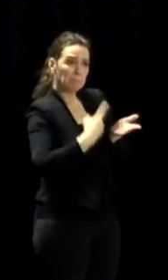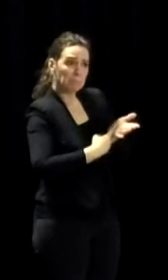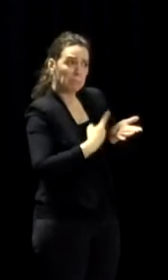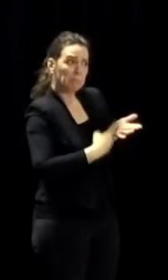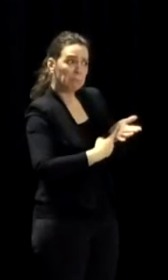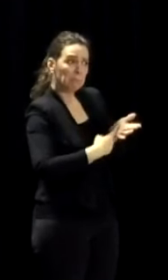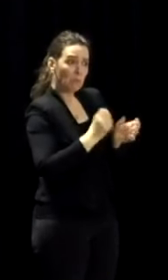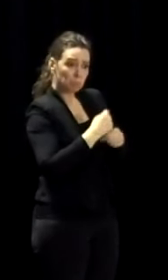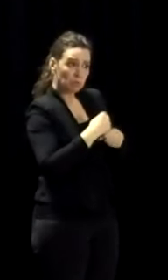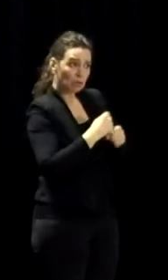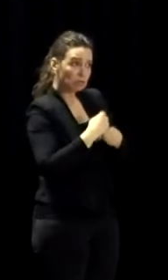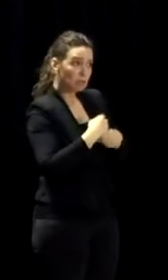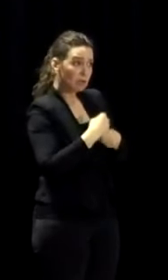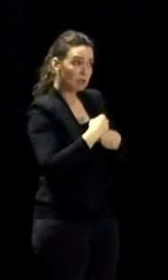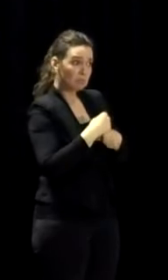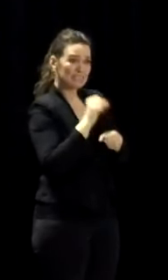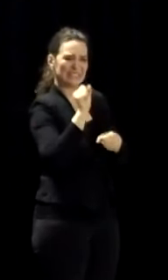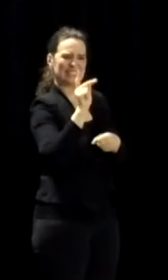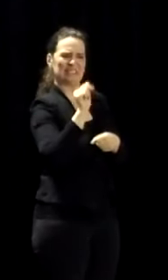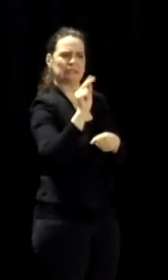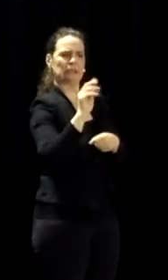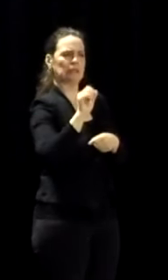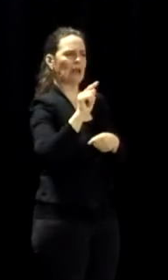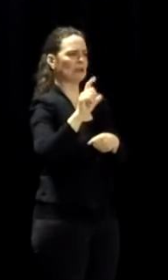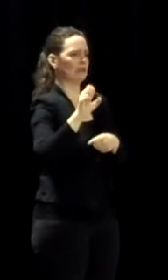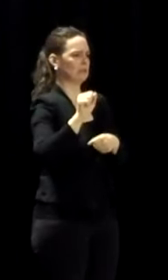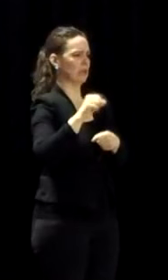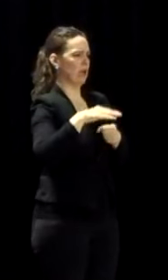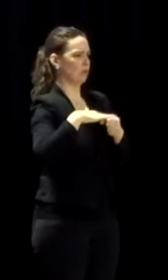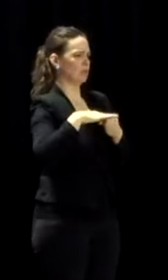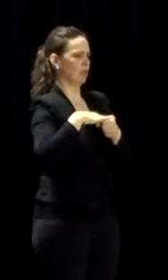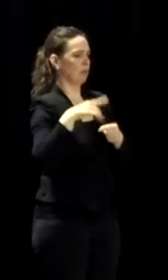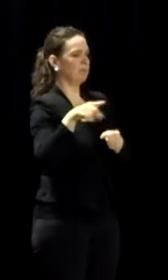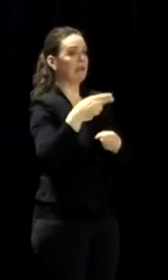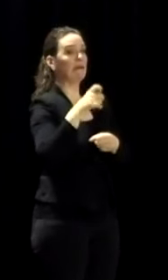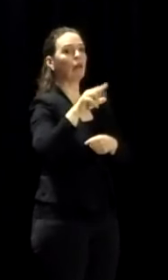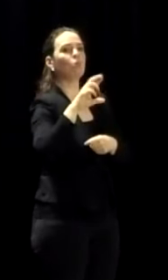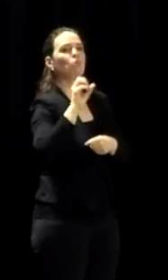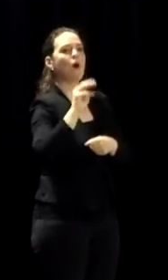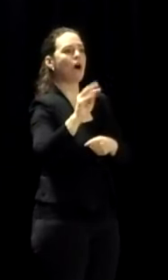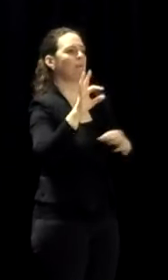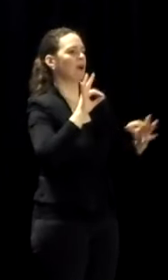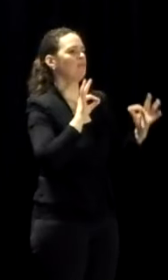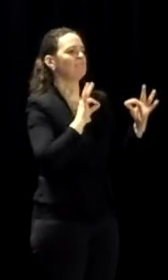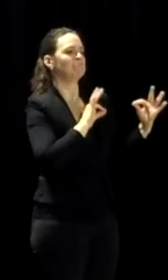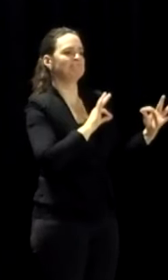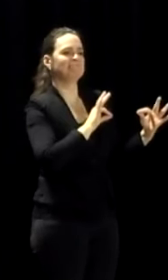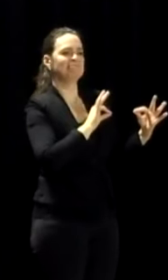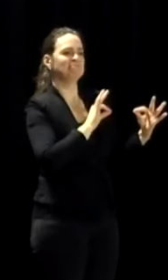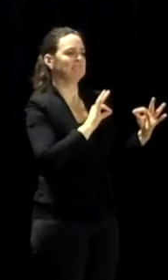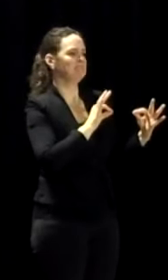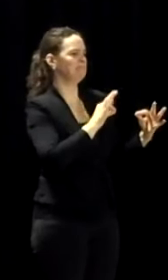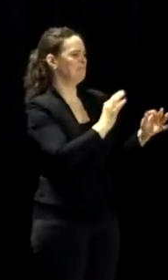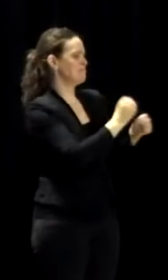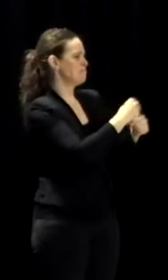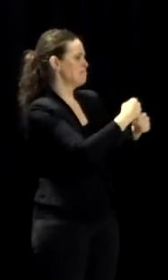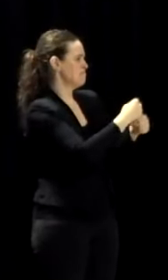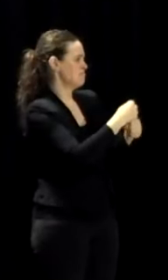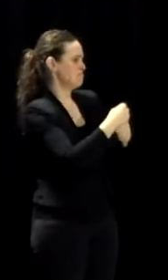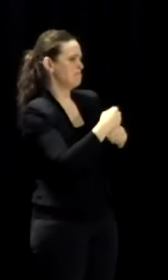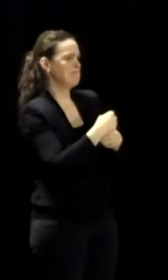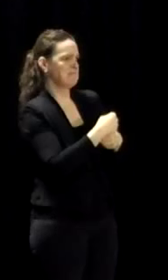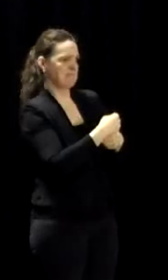fantastic partner with providing what they can. They've boosted up some of their production for the whole country. That's good. That's good for Hillrom here